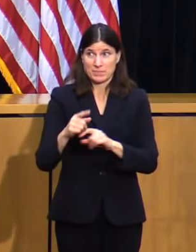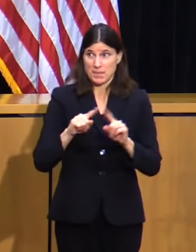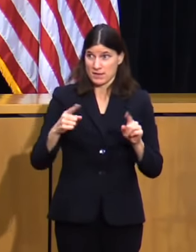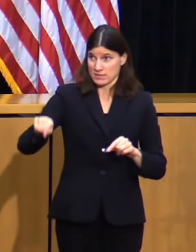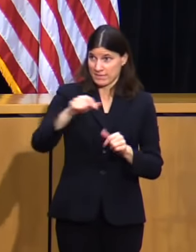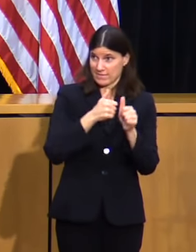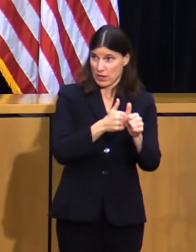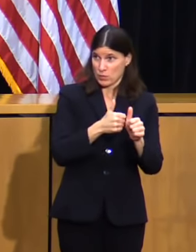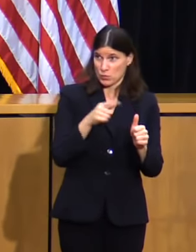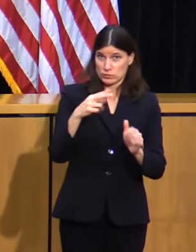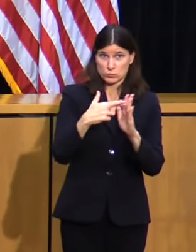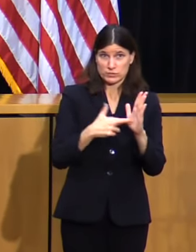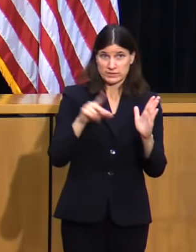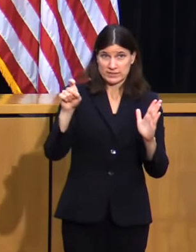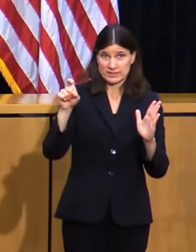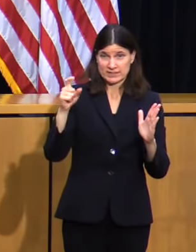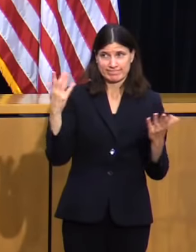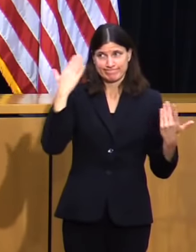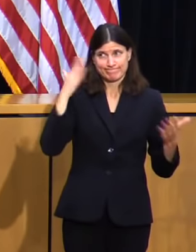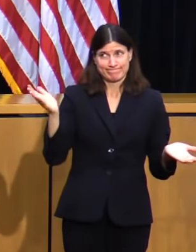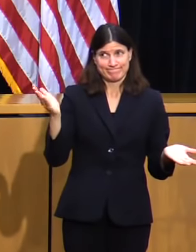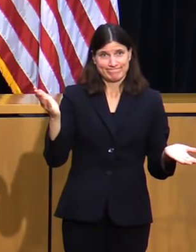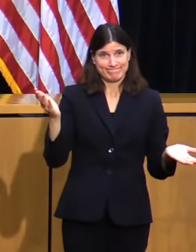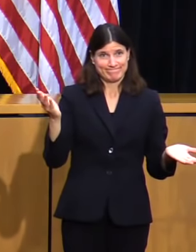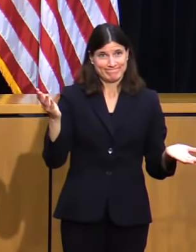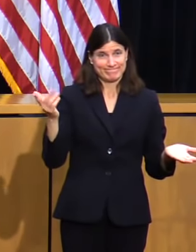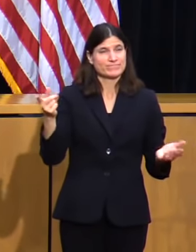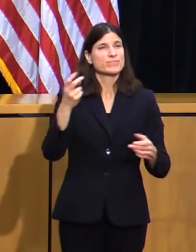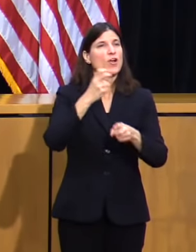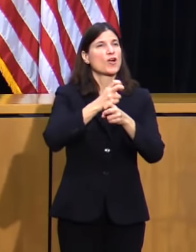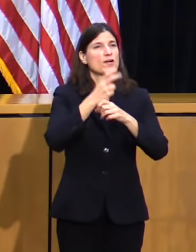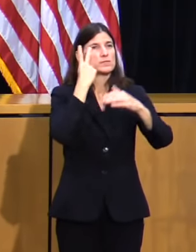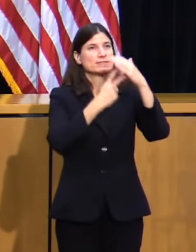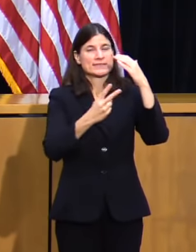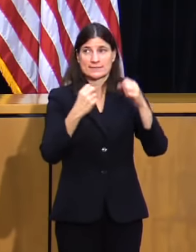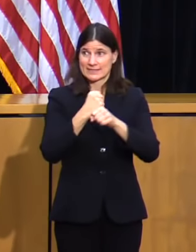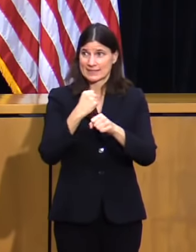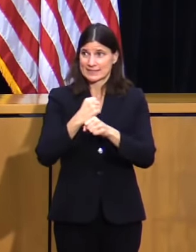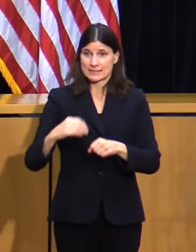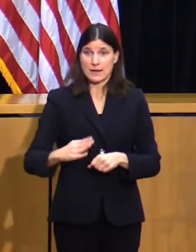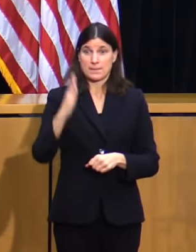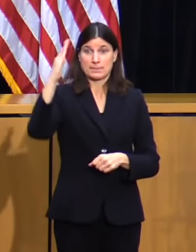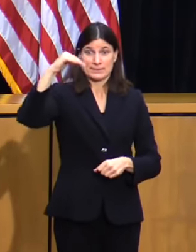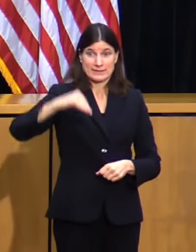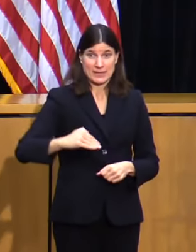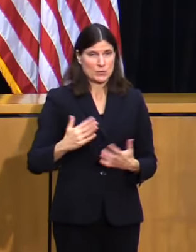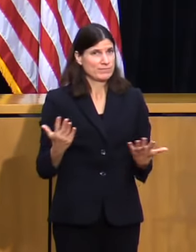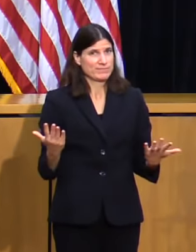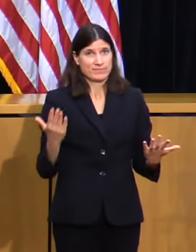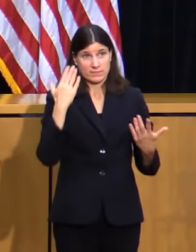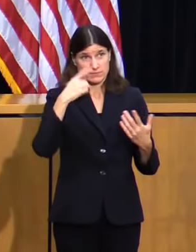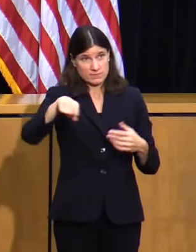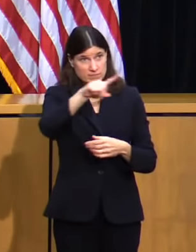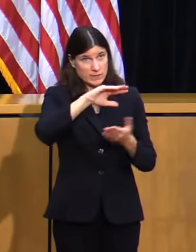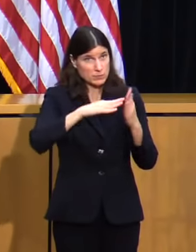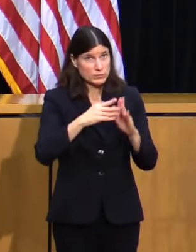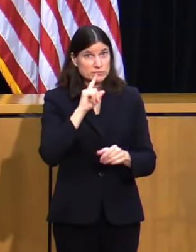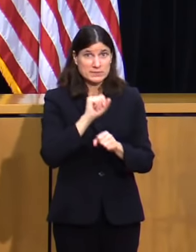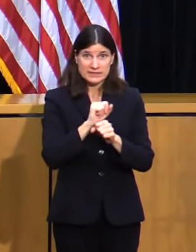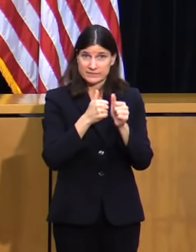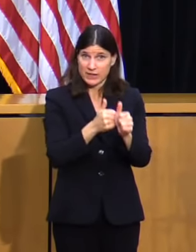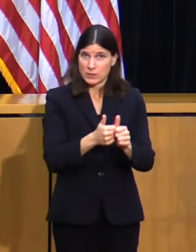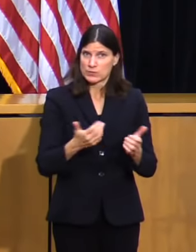and I think in some respects that's a very hard thing to measure. I don't know. Some of the studies that have been done that say if you do